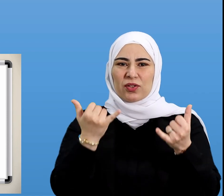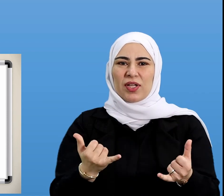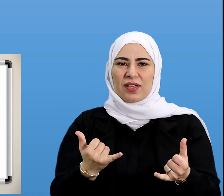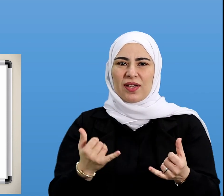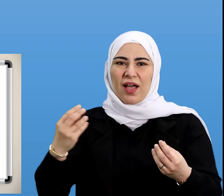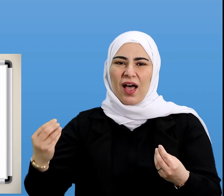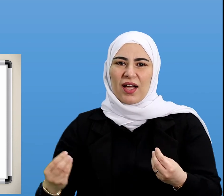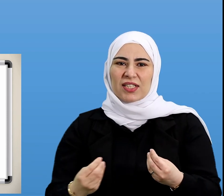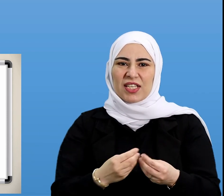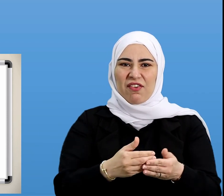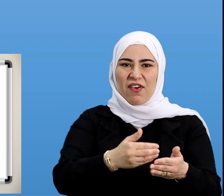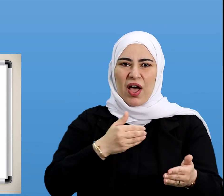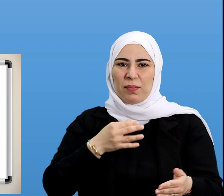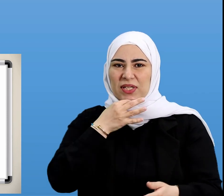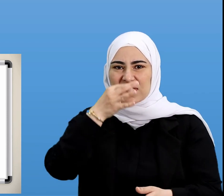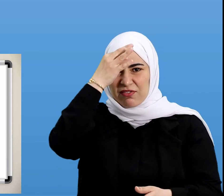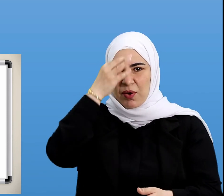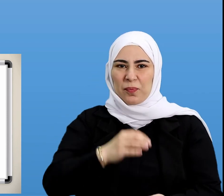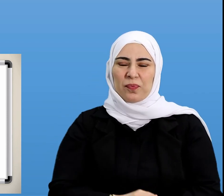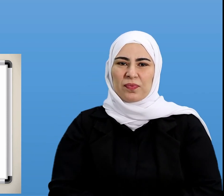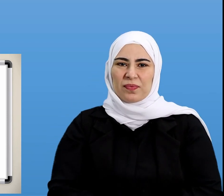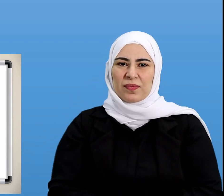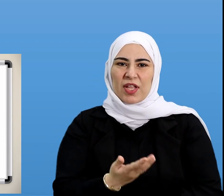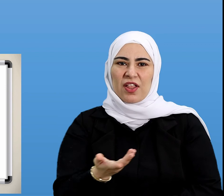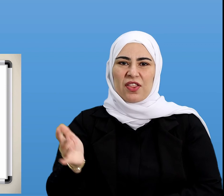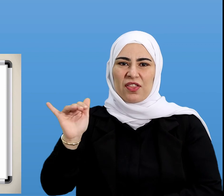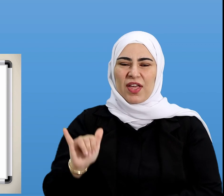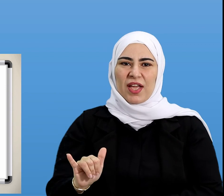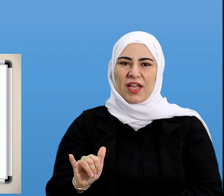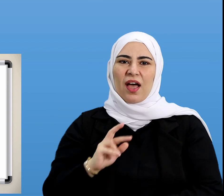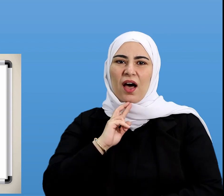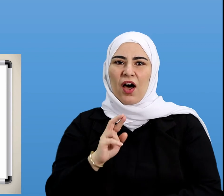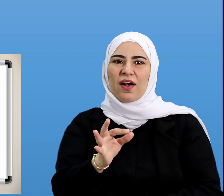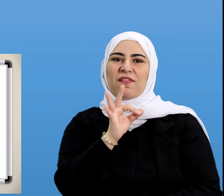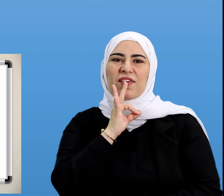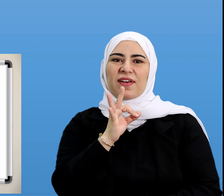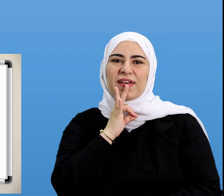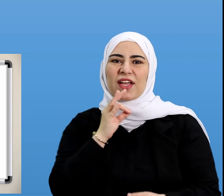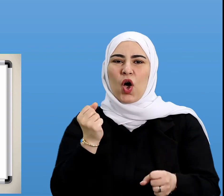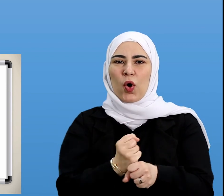today. Do it by yourself, exercise number 4, page 14, C and